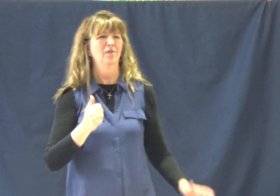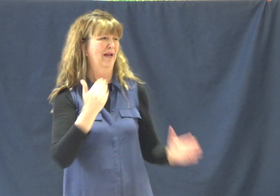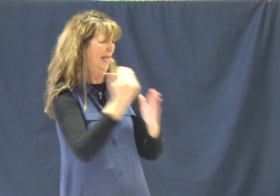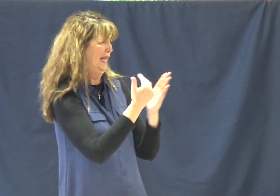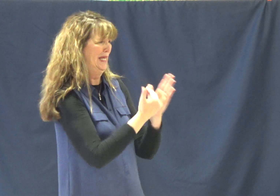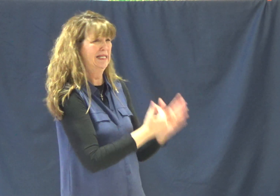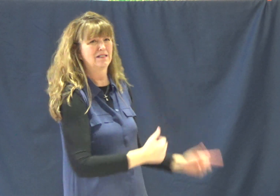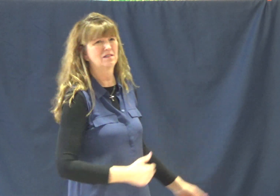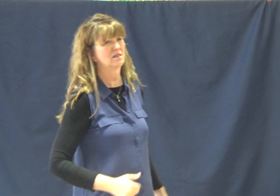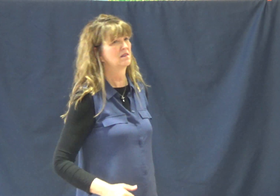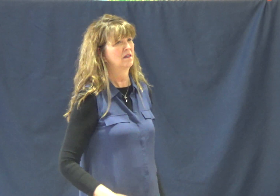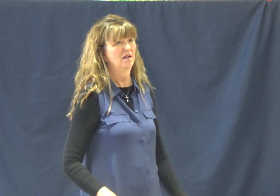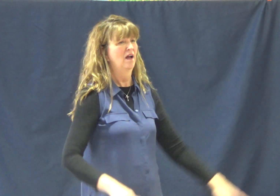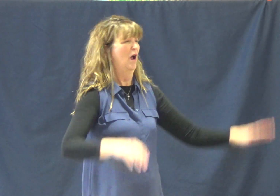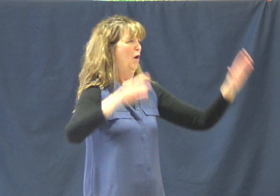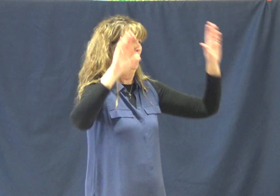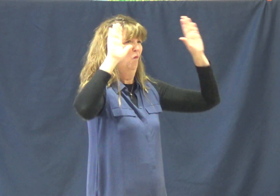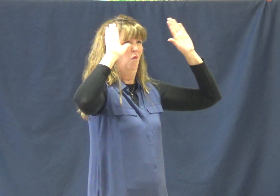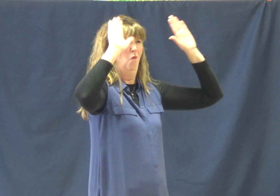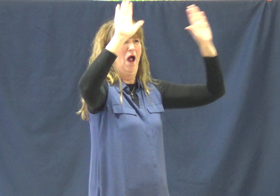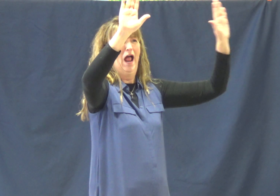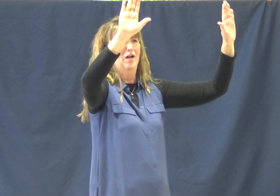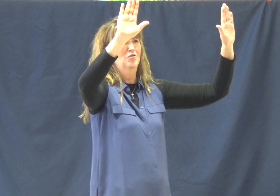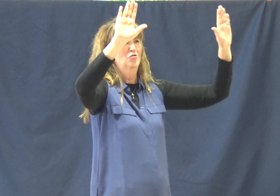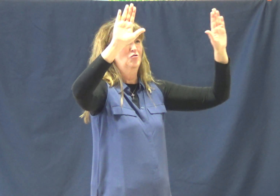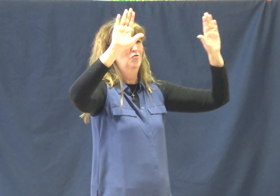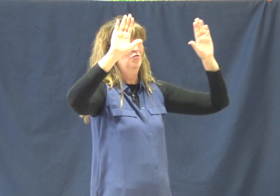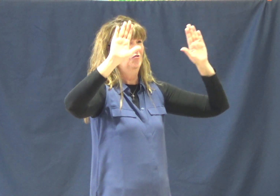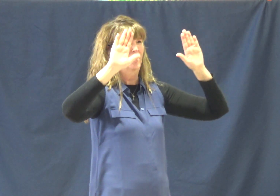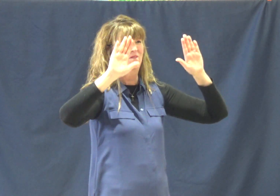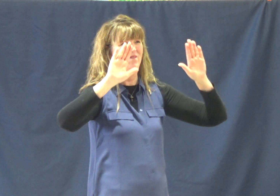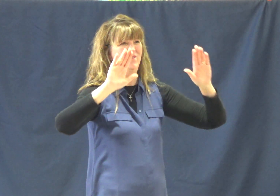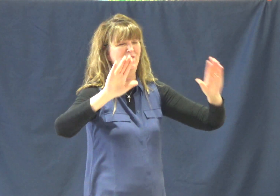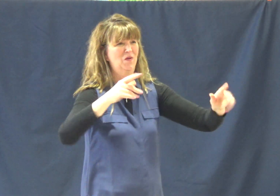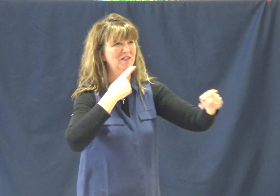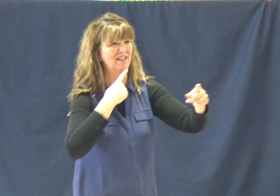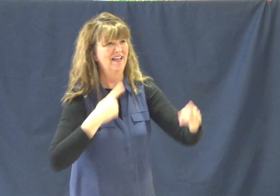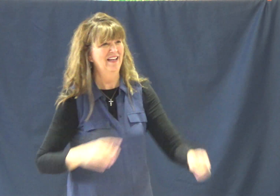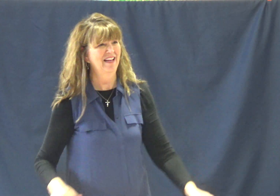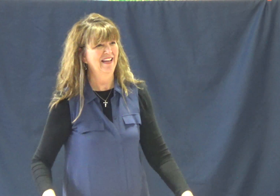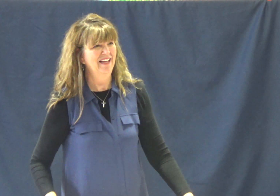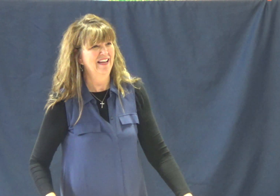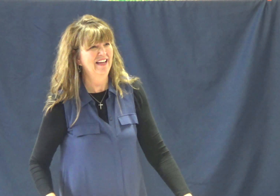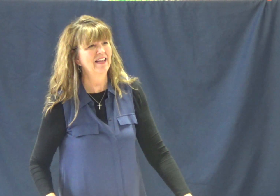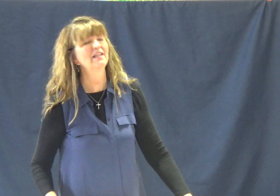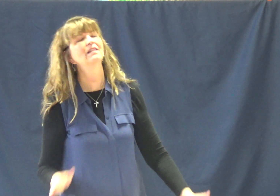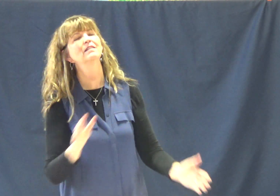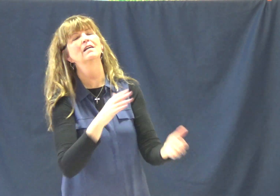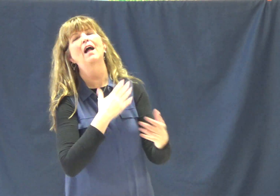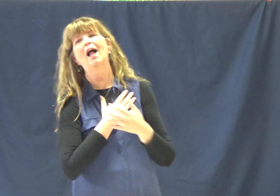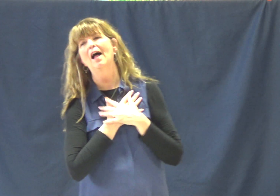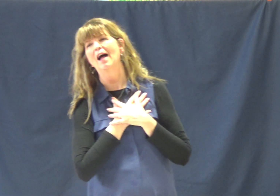It may sound dumb, but lists are wonderful. Would you say?